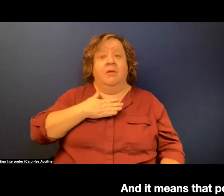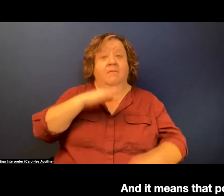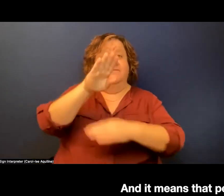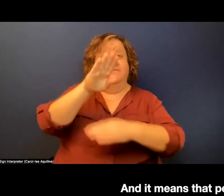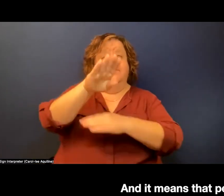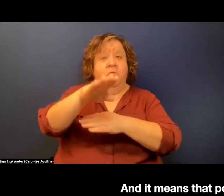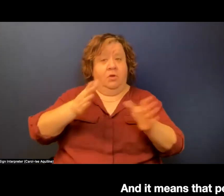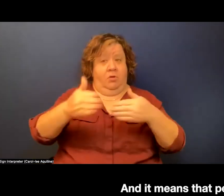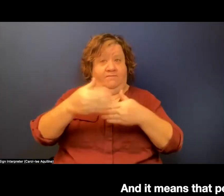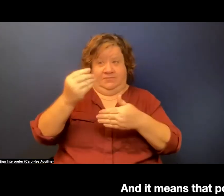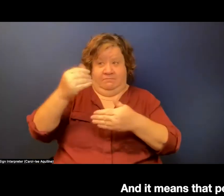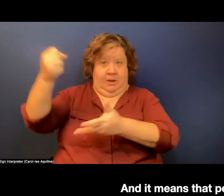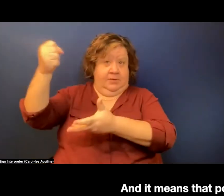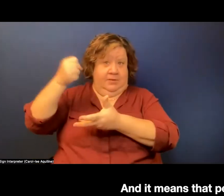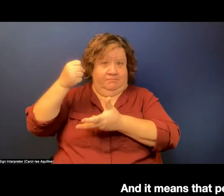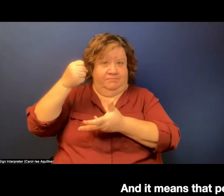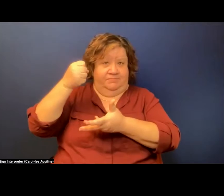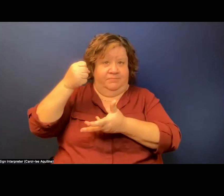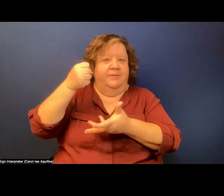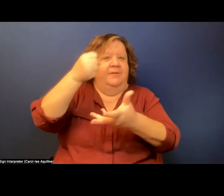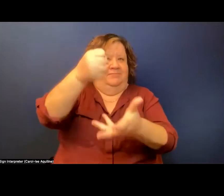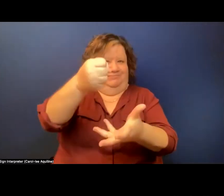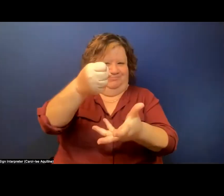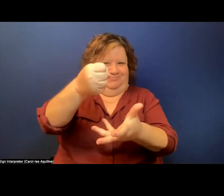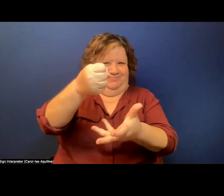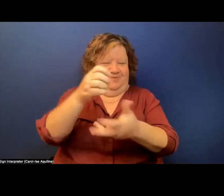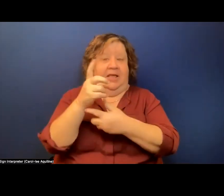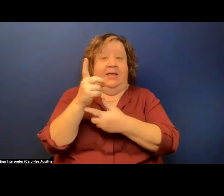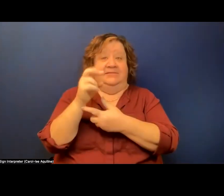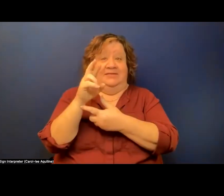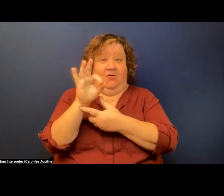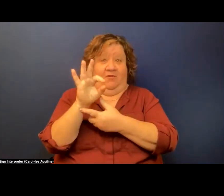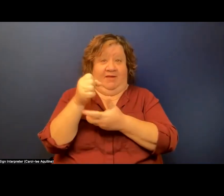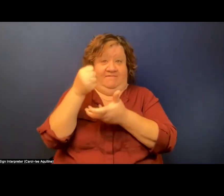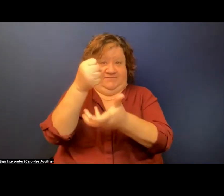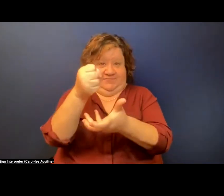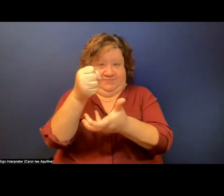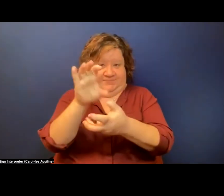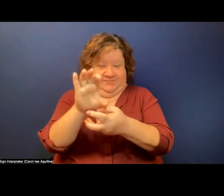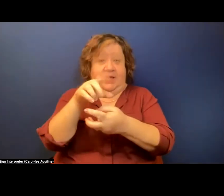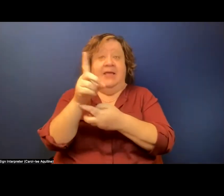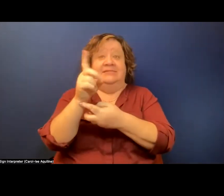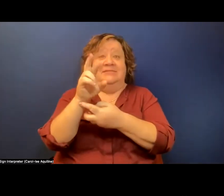means that people with disabilities are more involved in decisions that affect their lives.